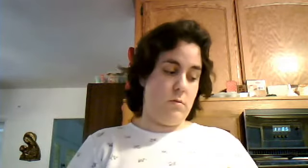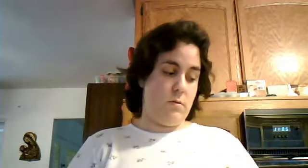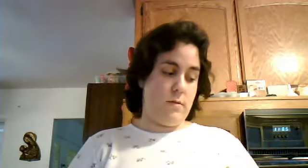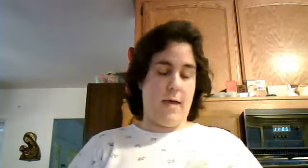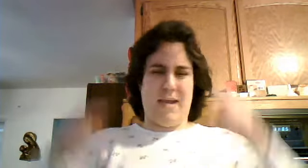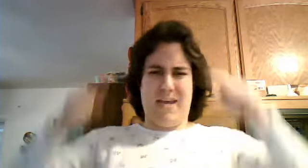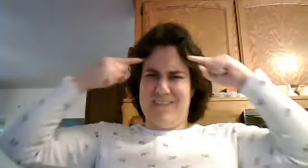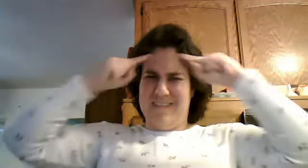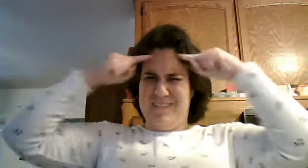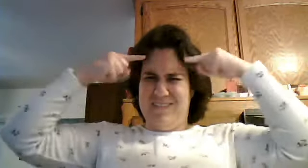Headache,